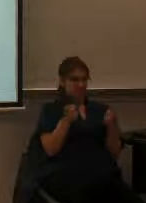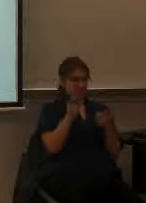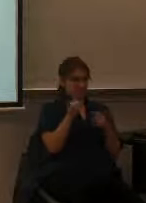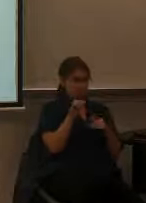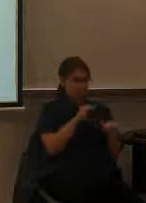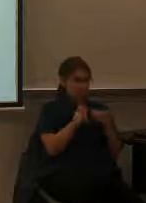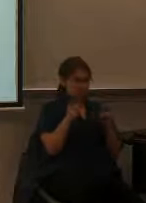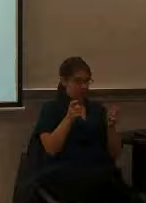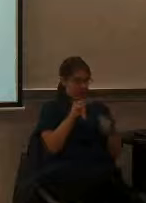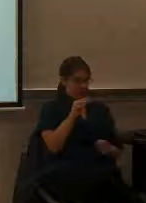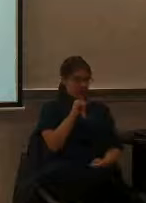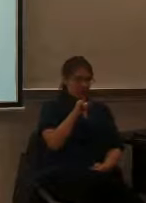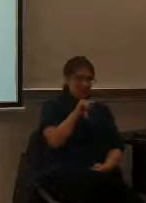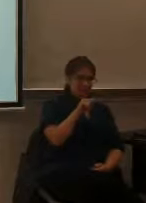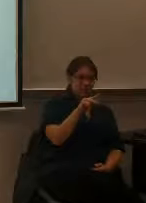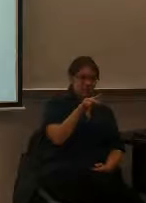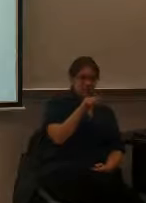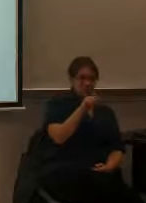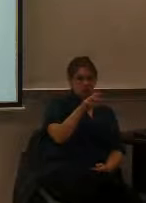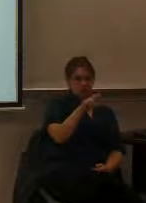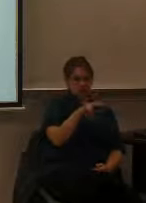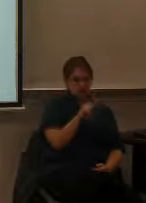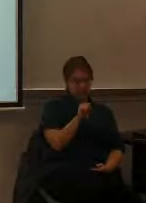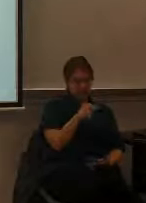chemically mediated interactions.